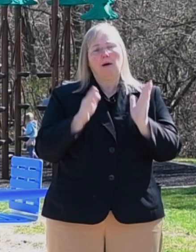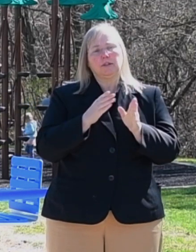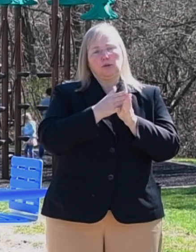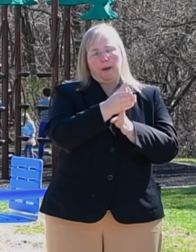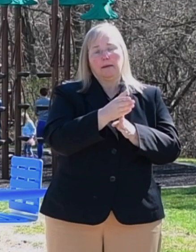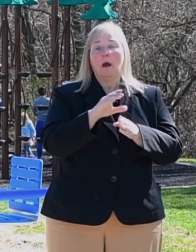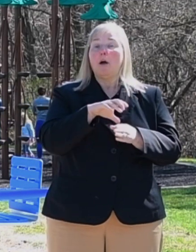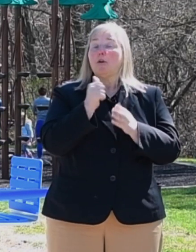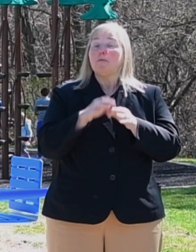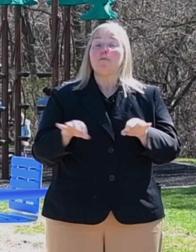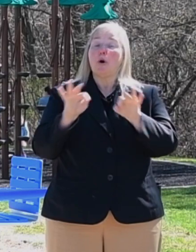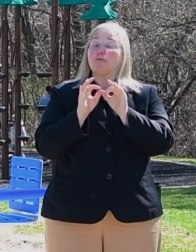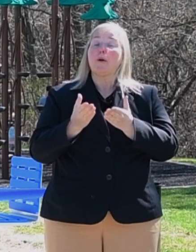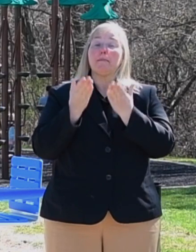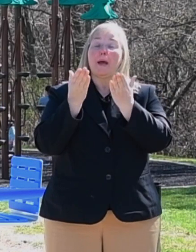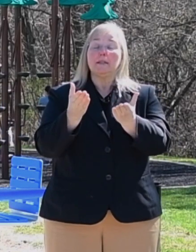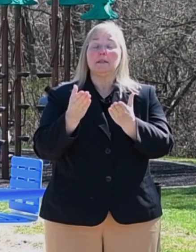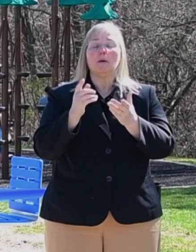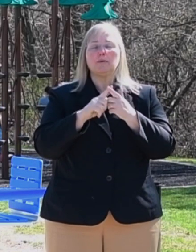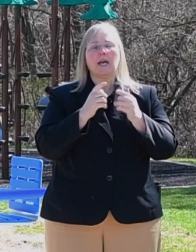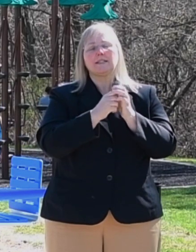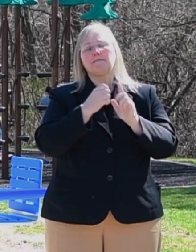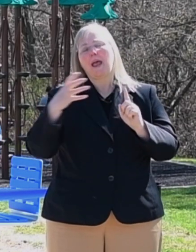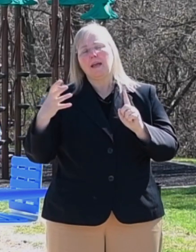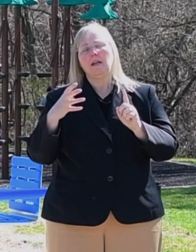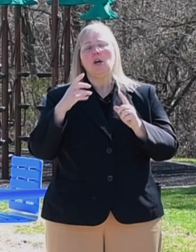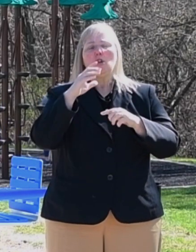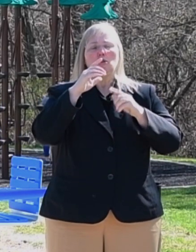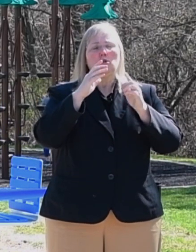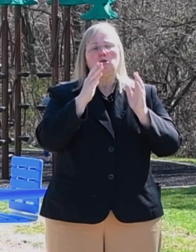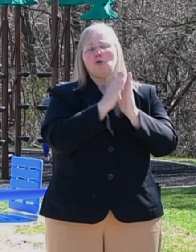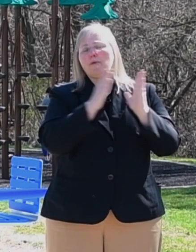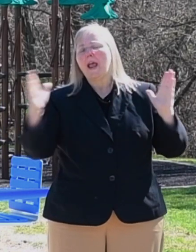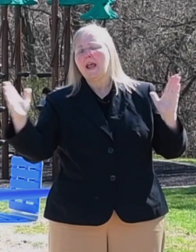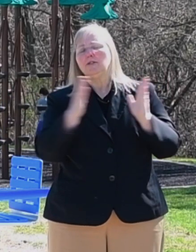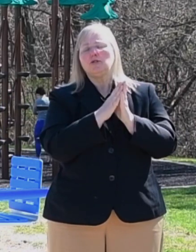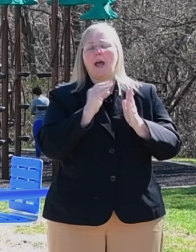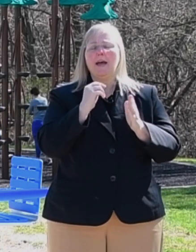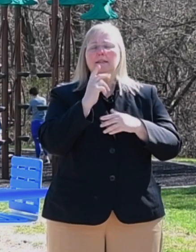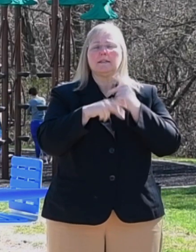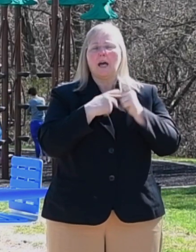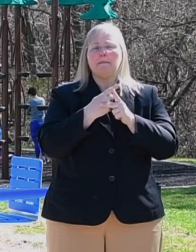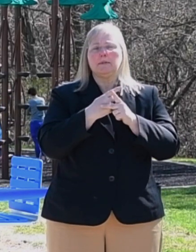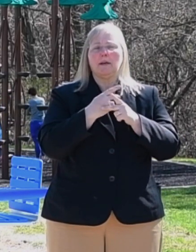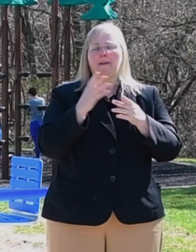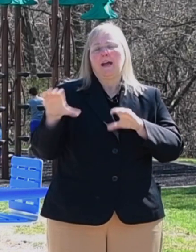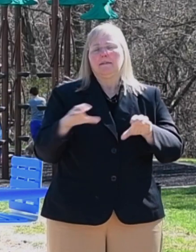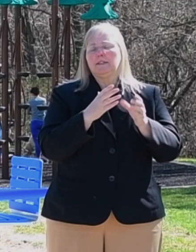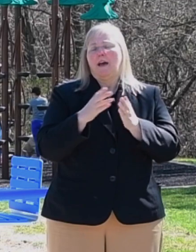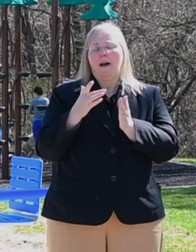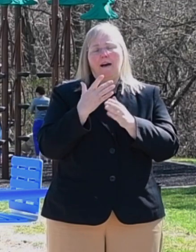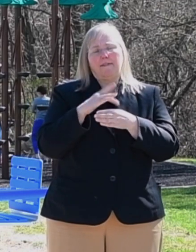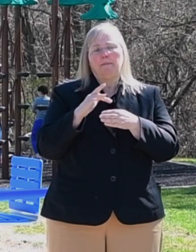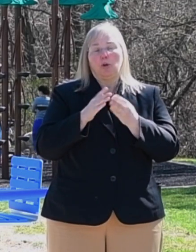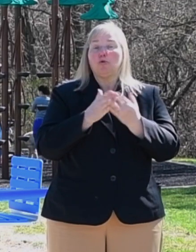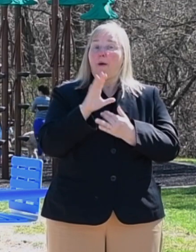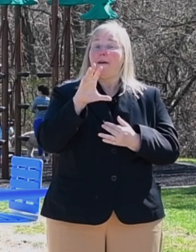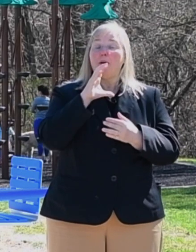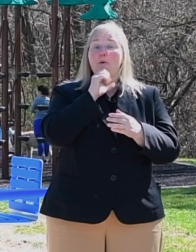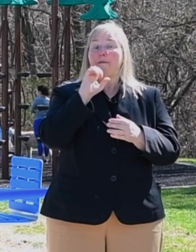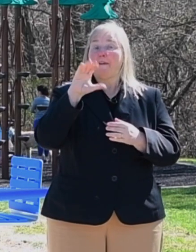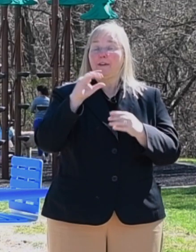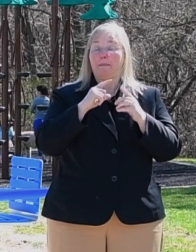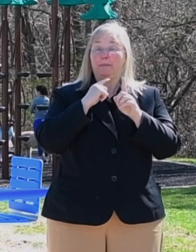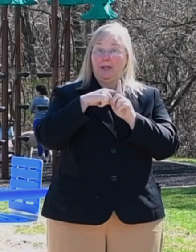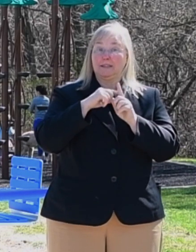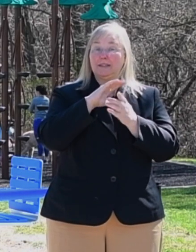key recommendation was to expand the range and types of activities available through our 50-plus centers. With an investment of